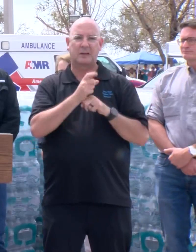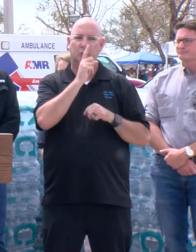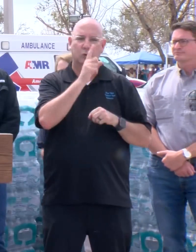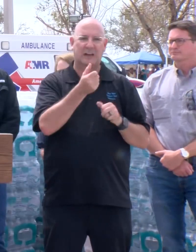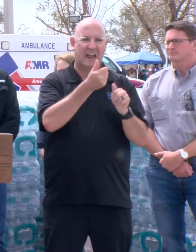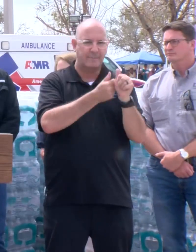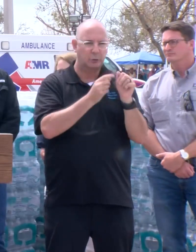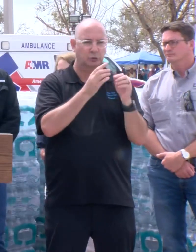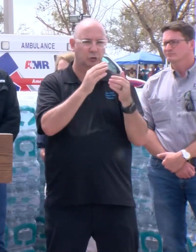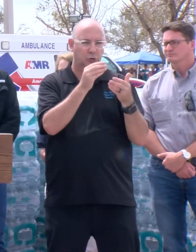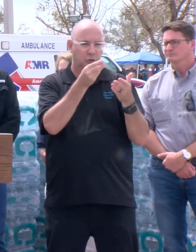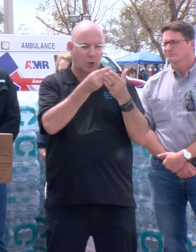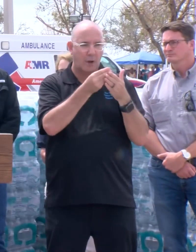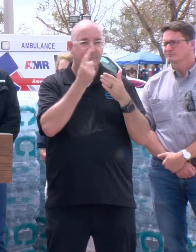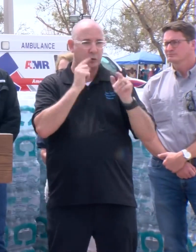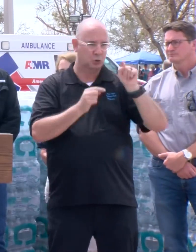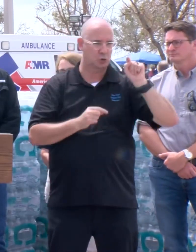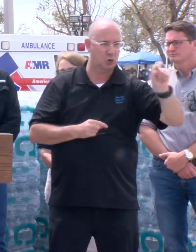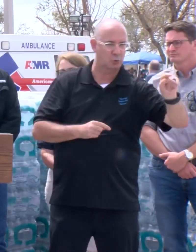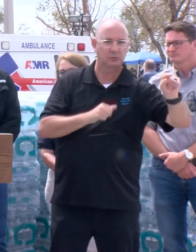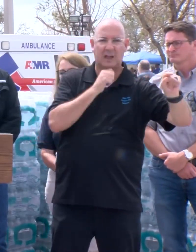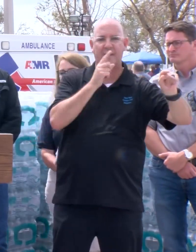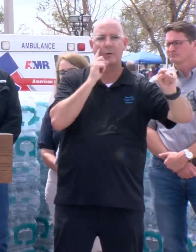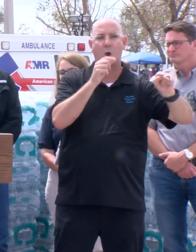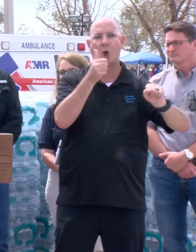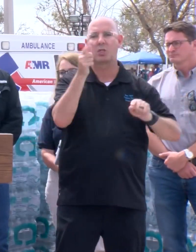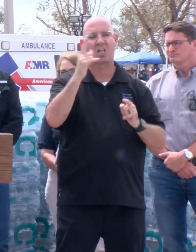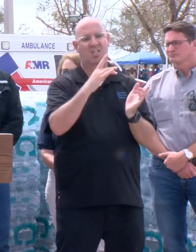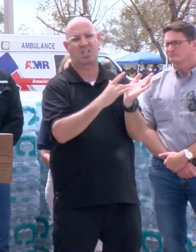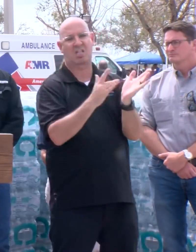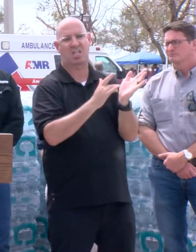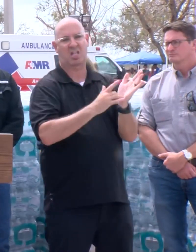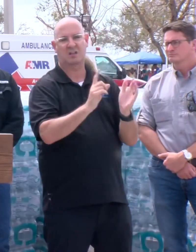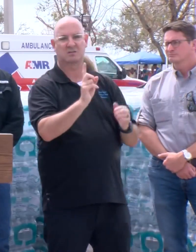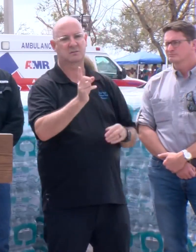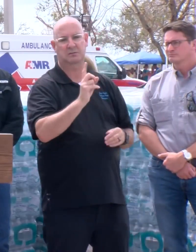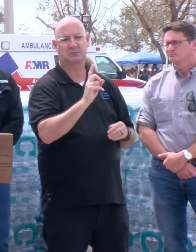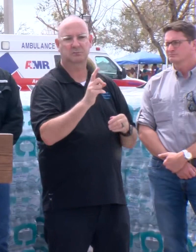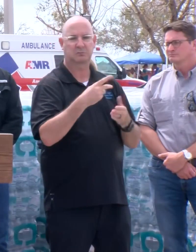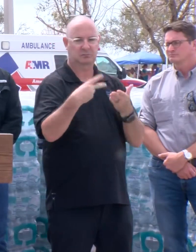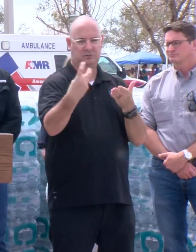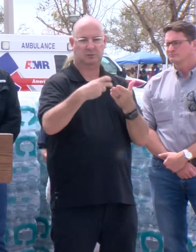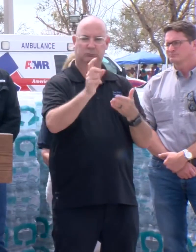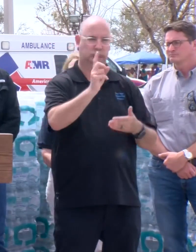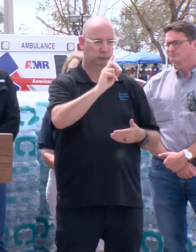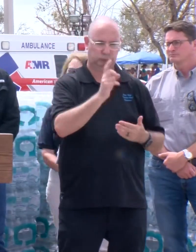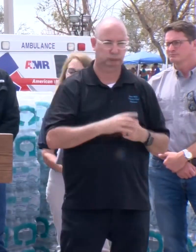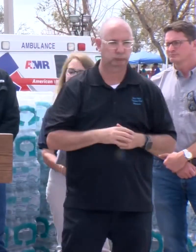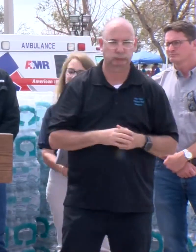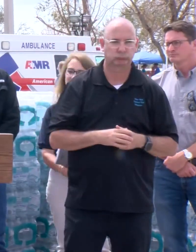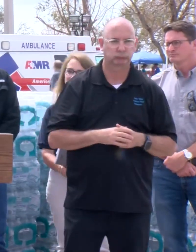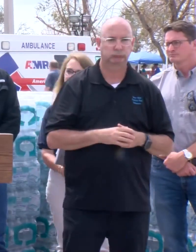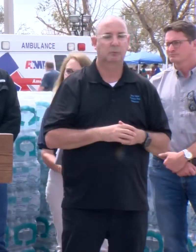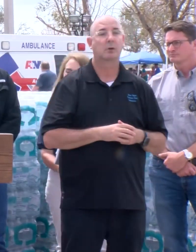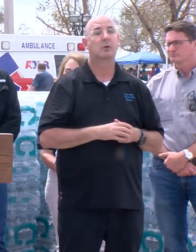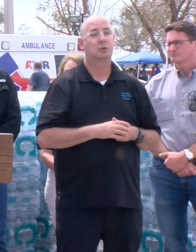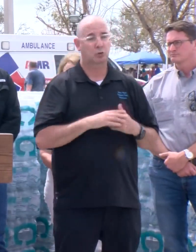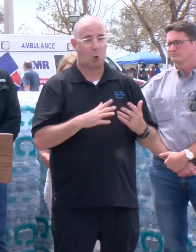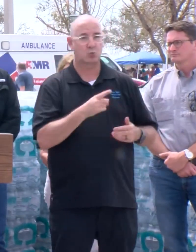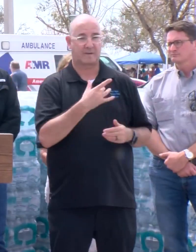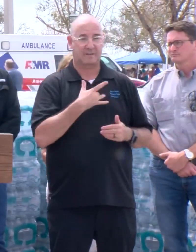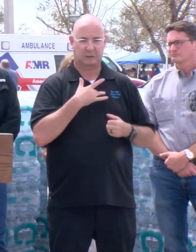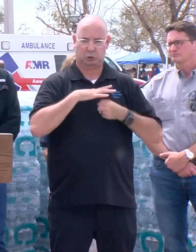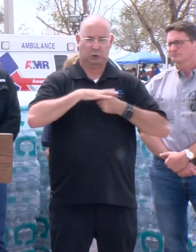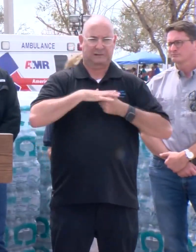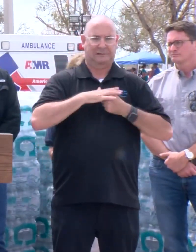you, not to some predator who gets you to sign up for something you don't realize what you're signing. So you're under duress, so if somebody